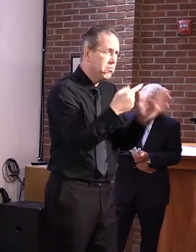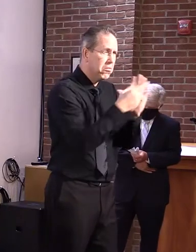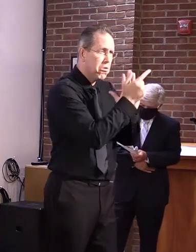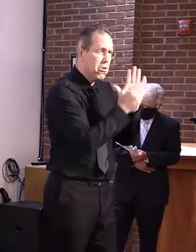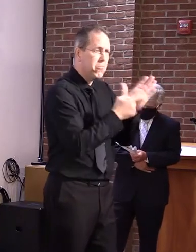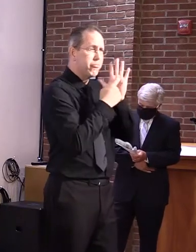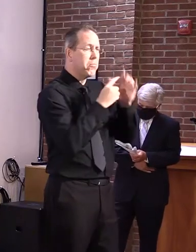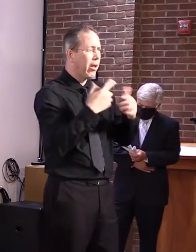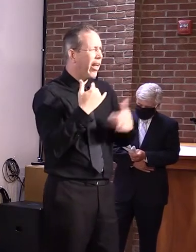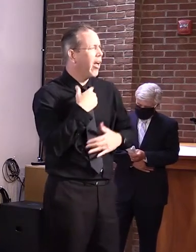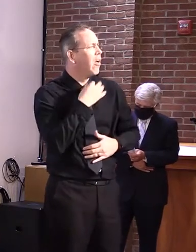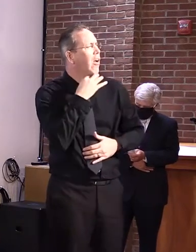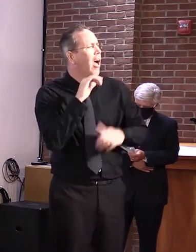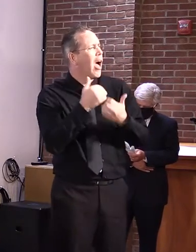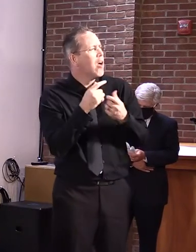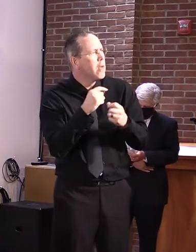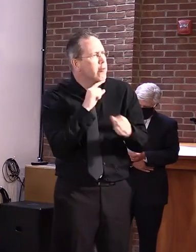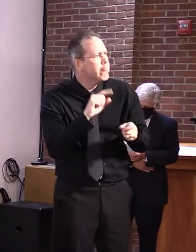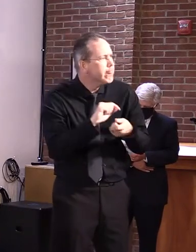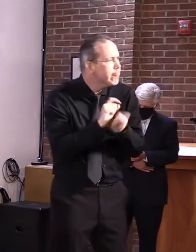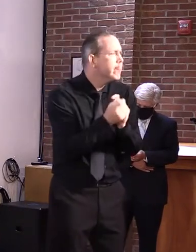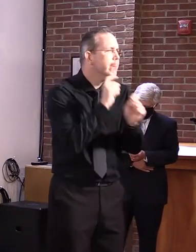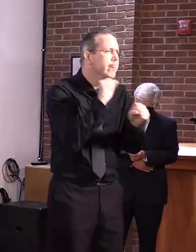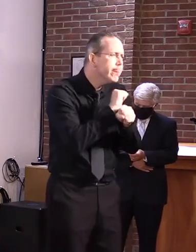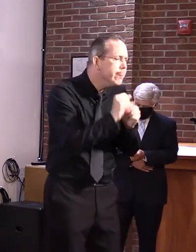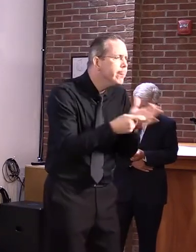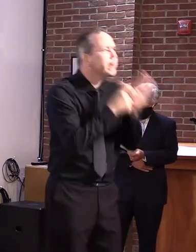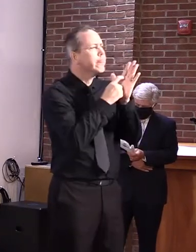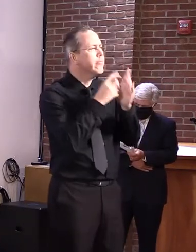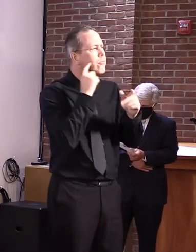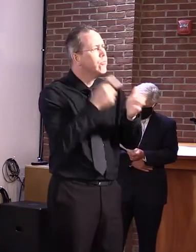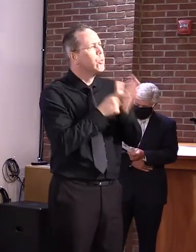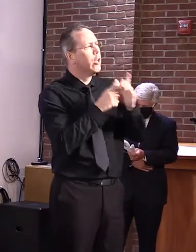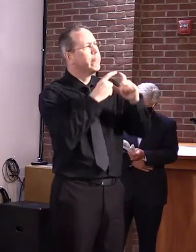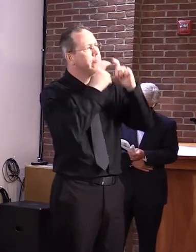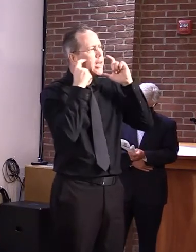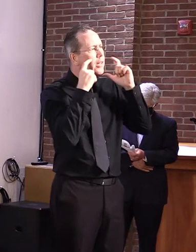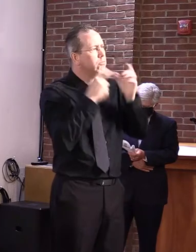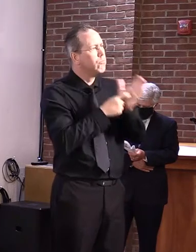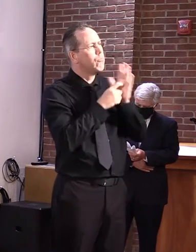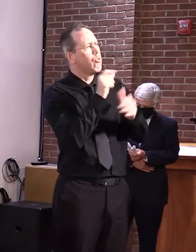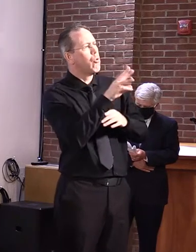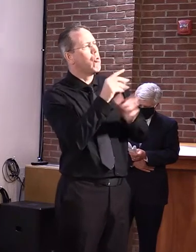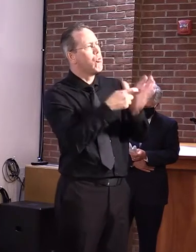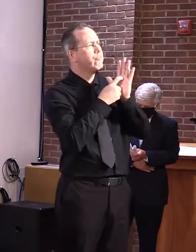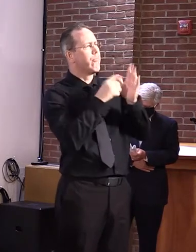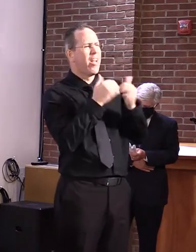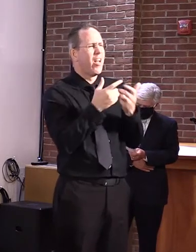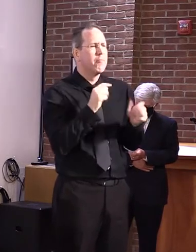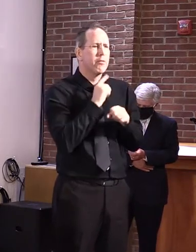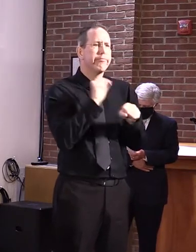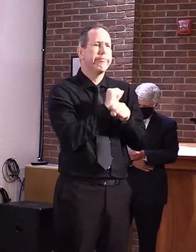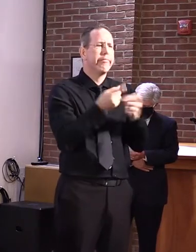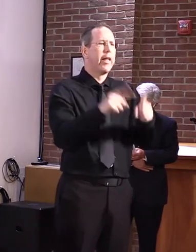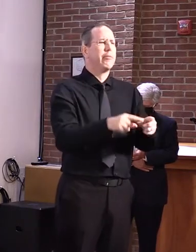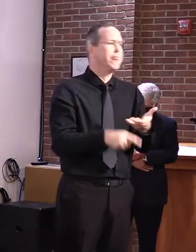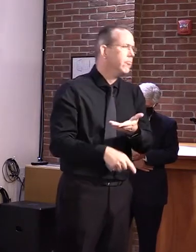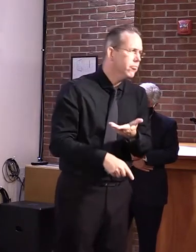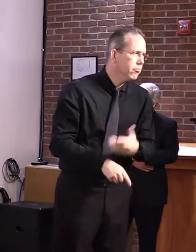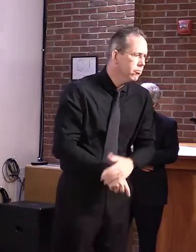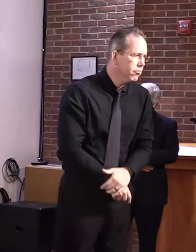Well, they're going to have them, it's all piecemeal, it seems. Sounds like they're going to have to require masks on